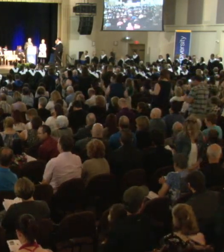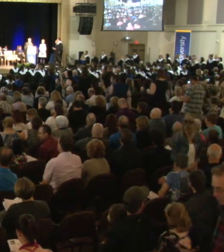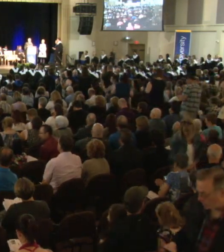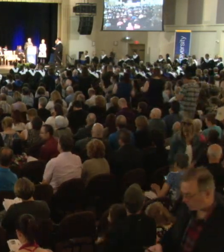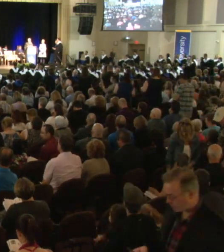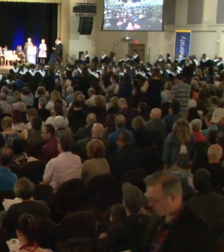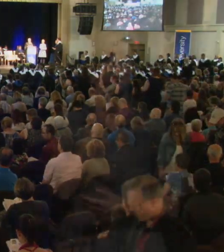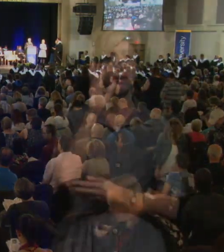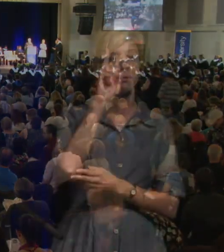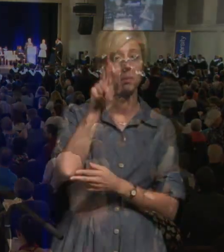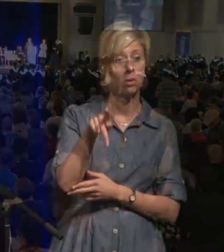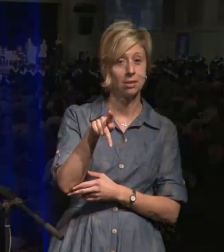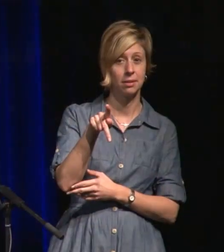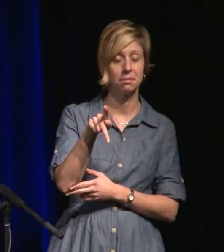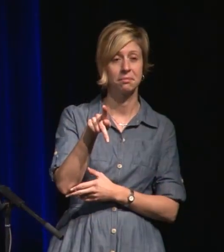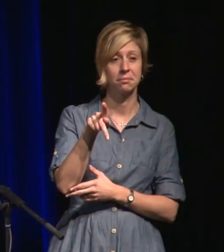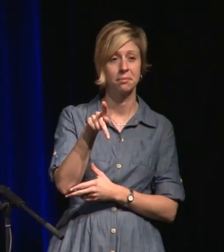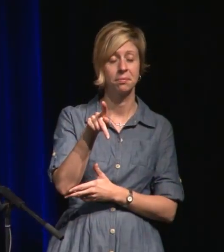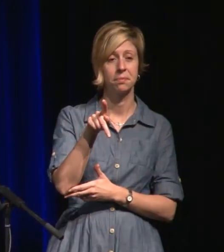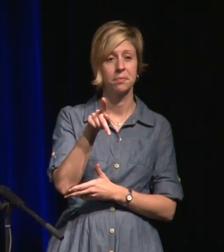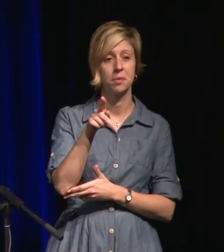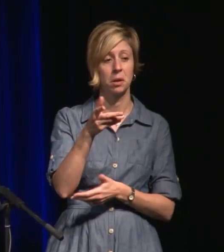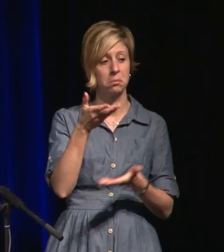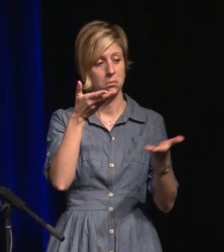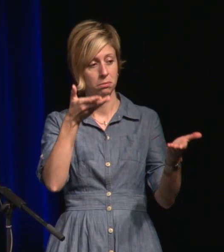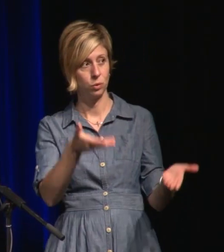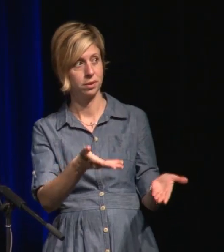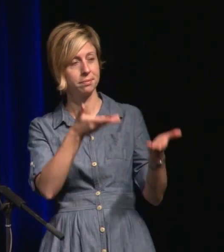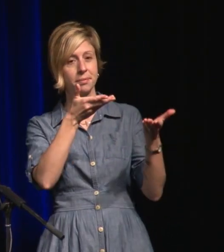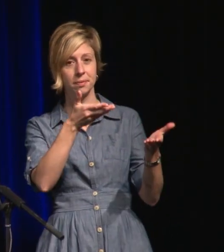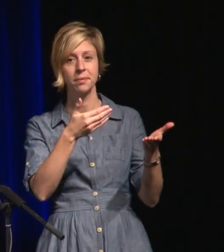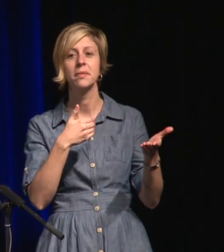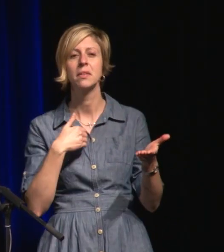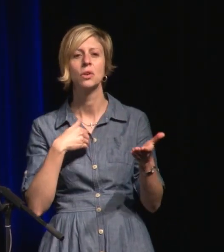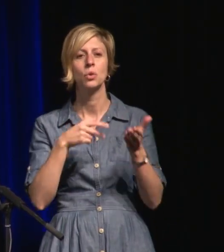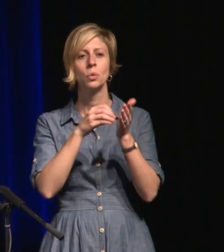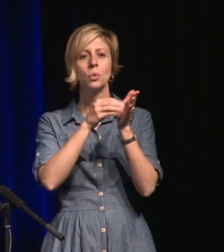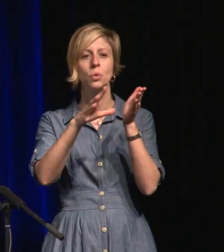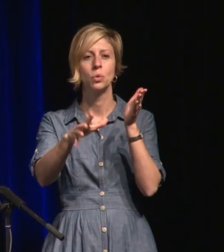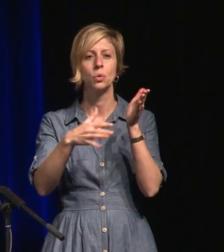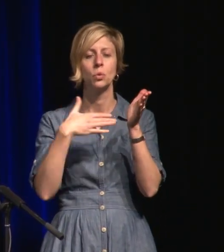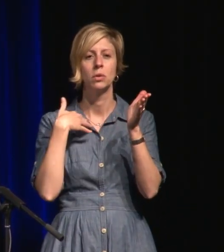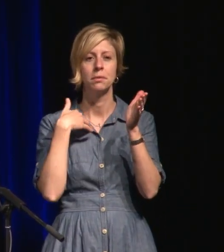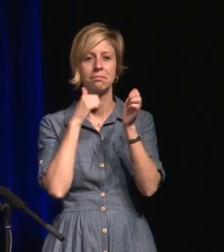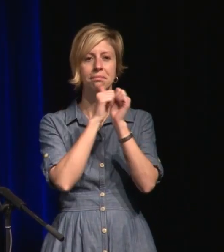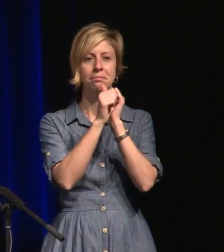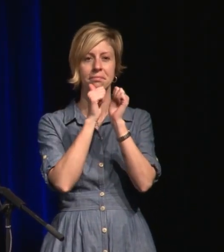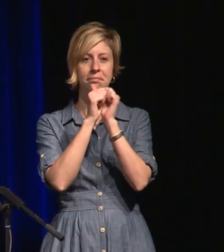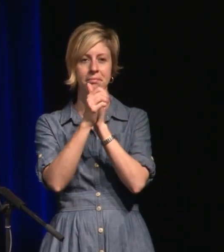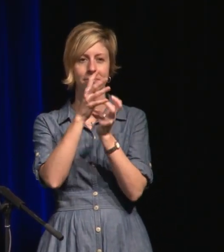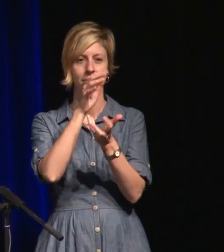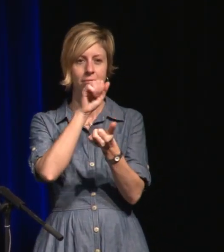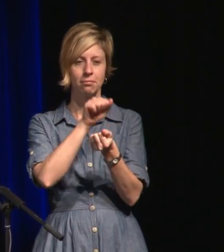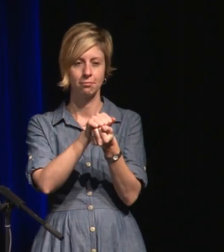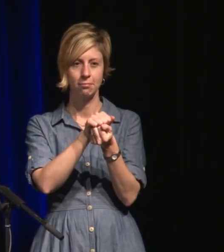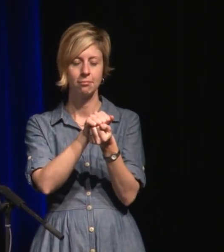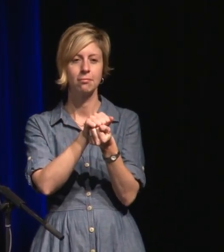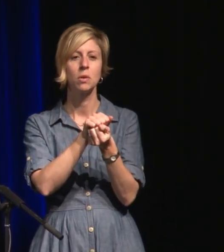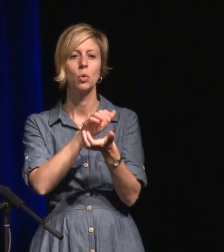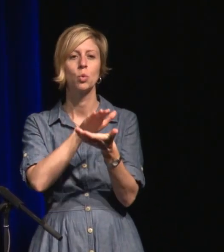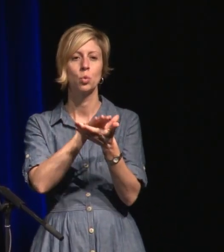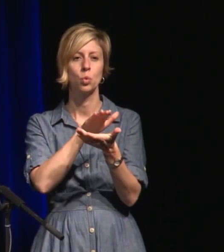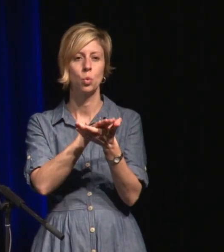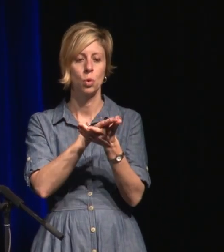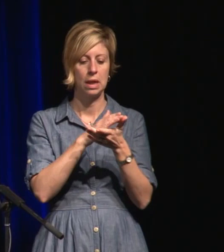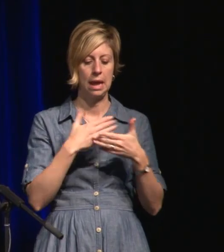Madam Vice President, I present to you the following candidates who have completed all the requirements for credentials in the School of Health